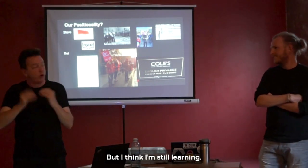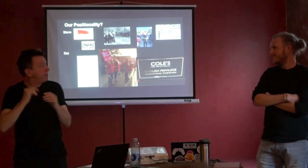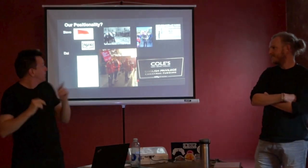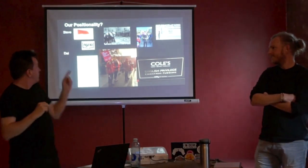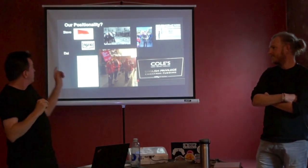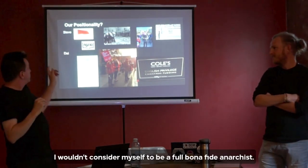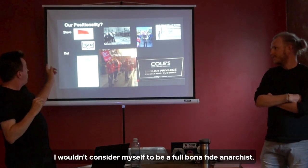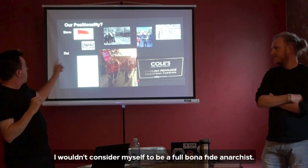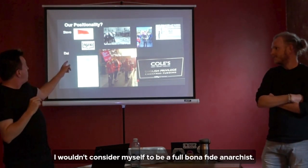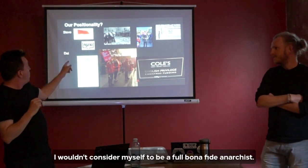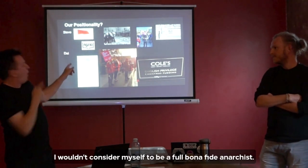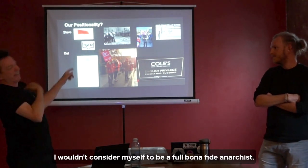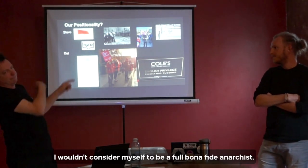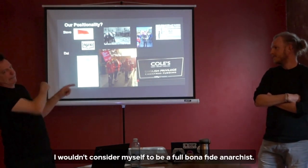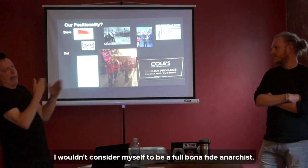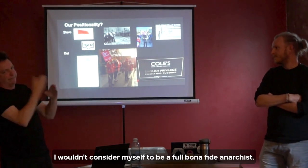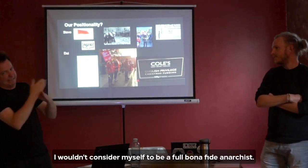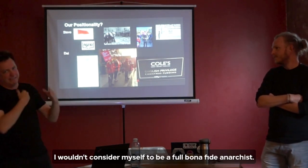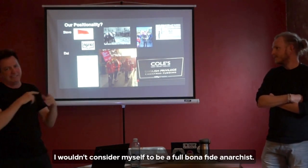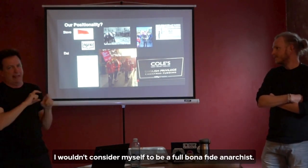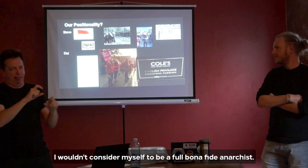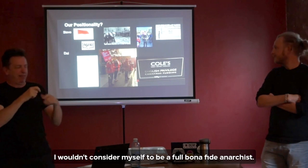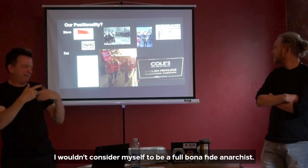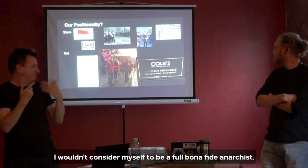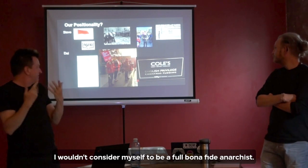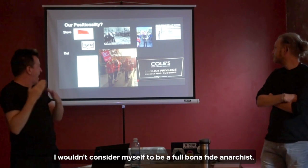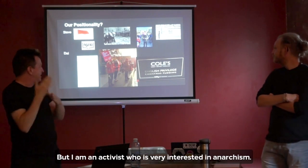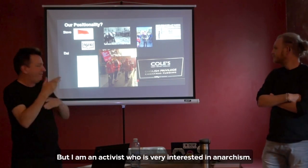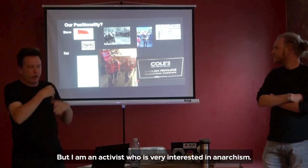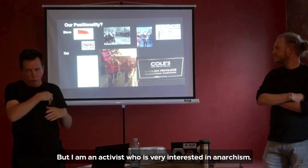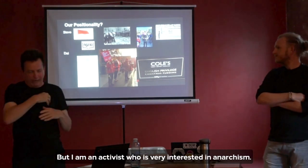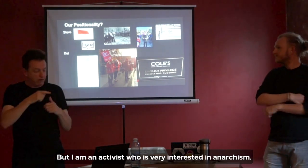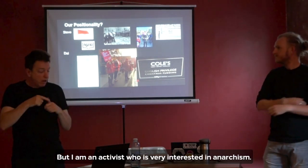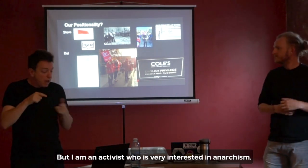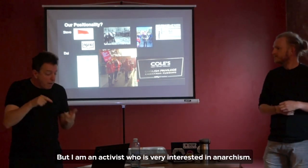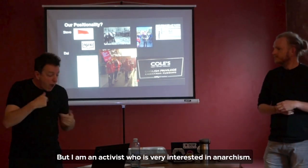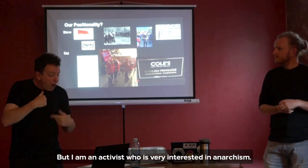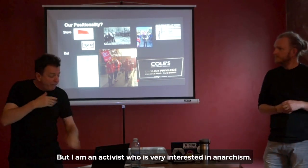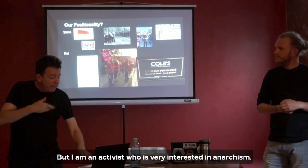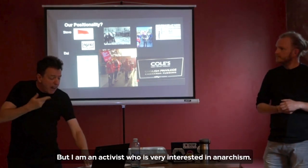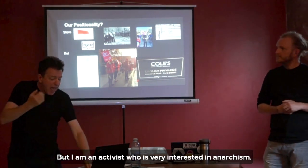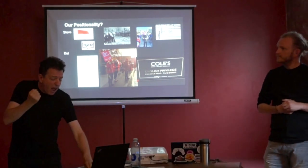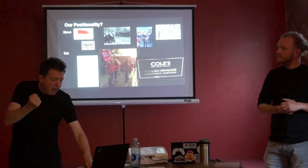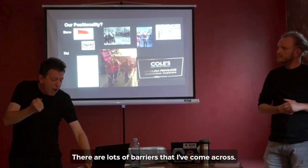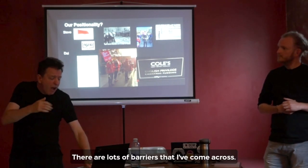learning. I wouldn't consider myself to be a full bona fide anarchist, but I'm an activist who's very interested in anarchism.